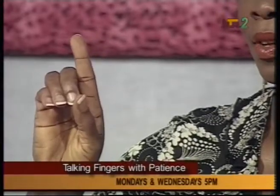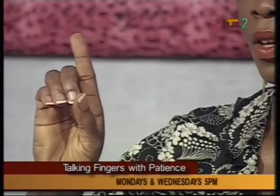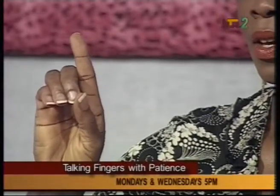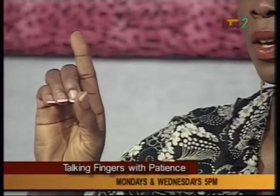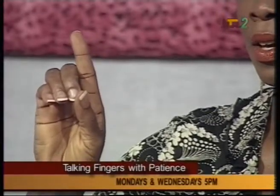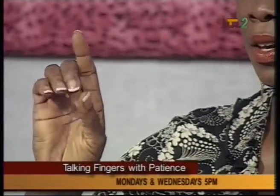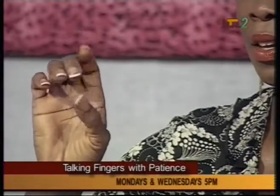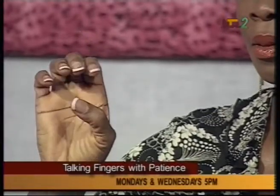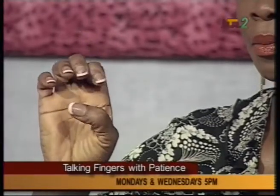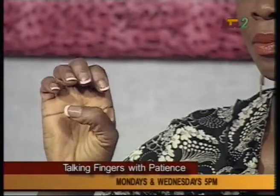E,